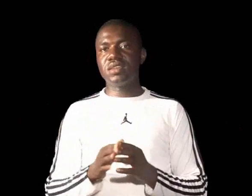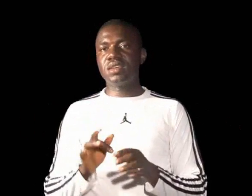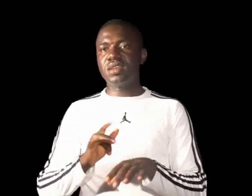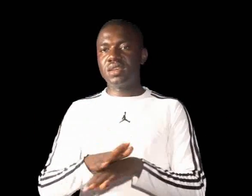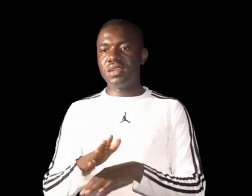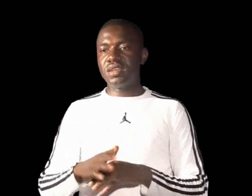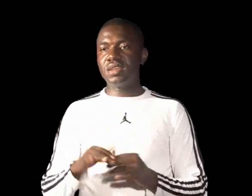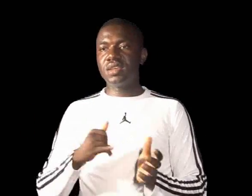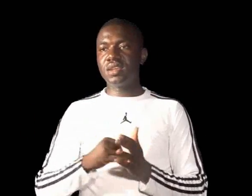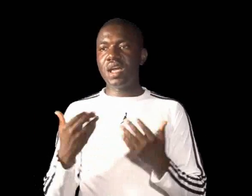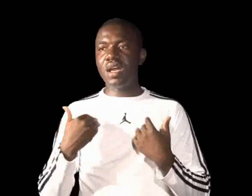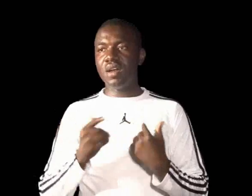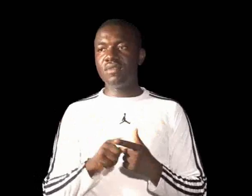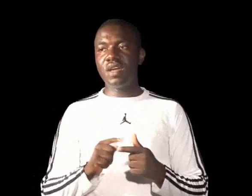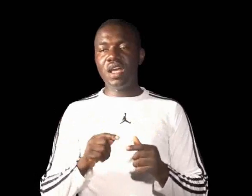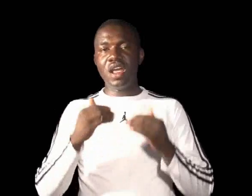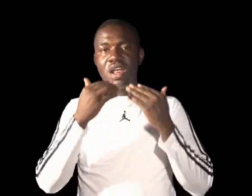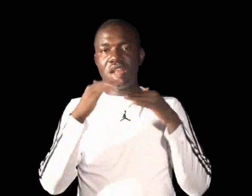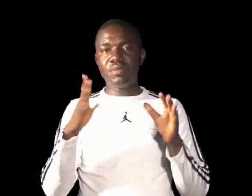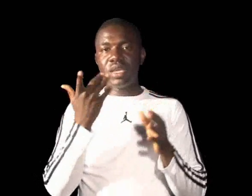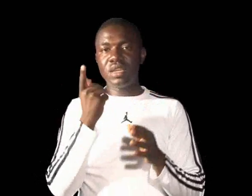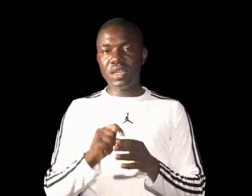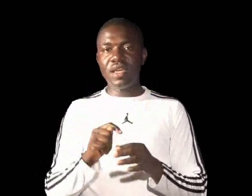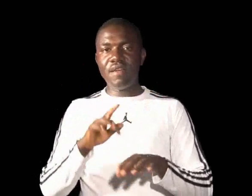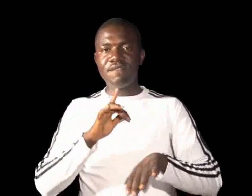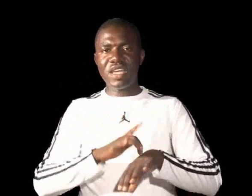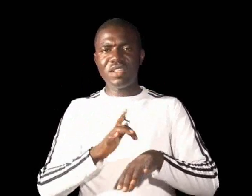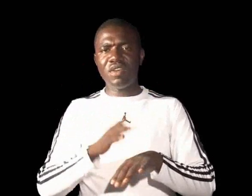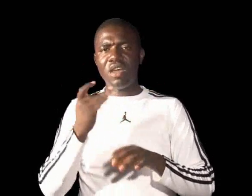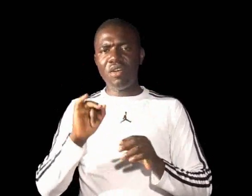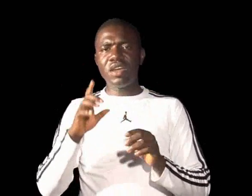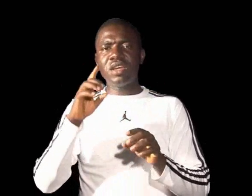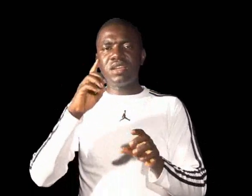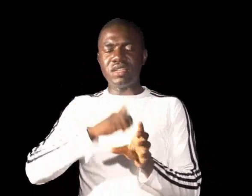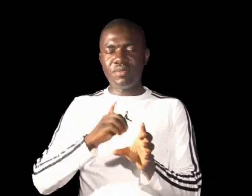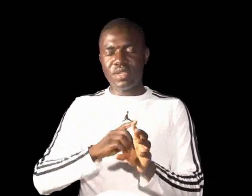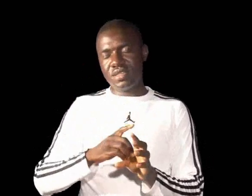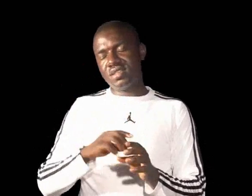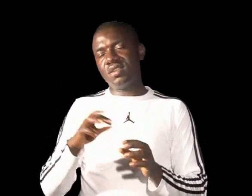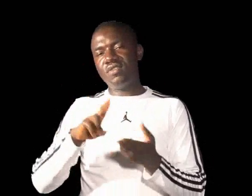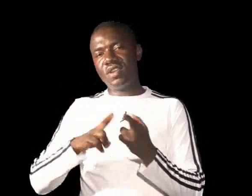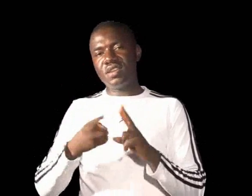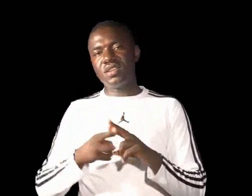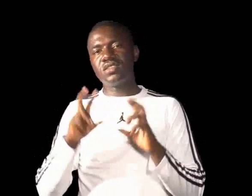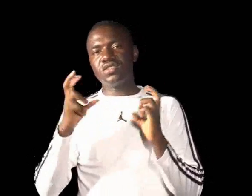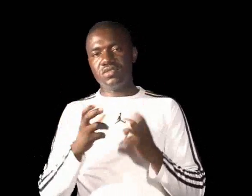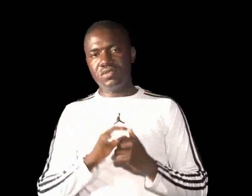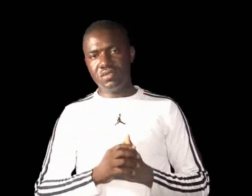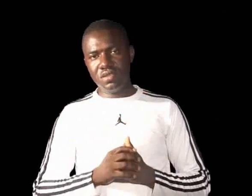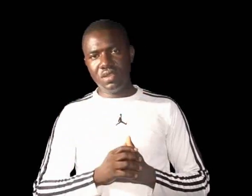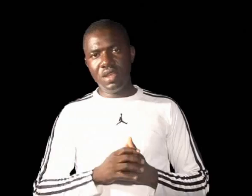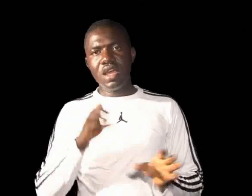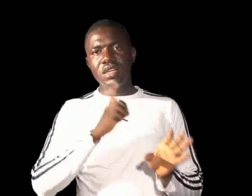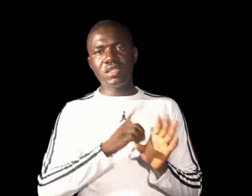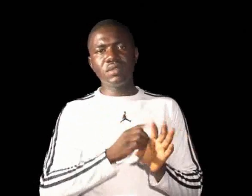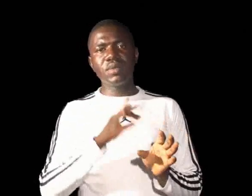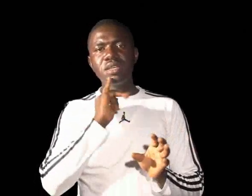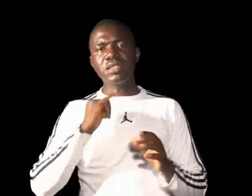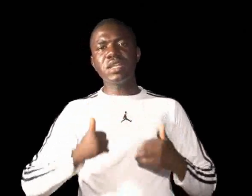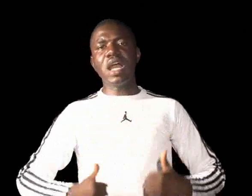budgetary constraints also limit the effectiveness of disability-related initiatives. Rather, disability continues to be addressed